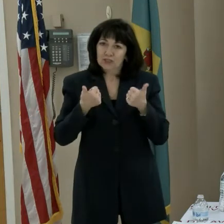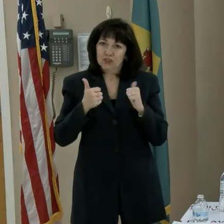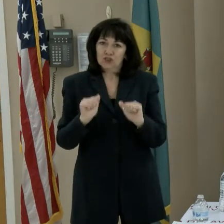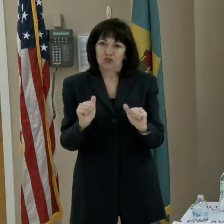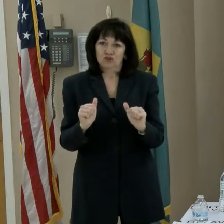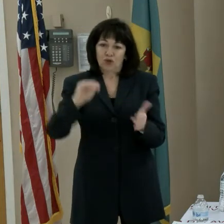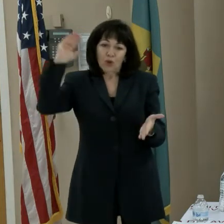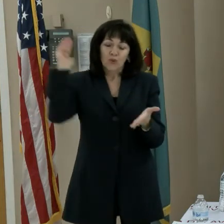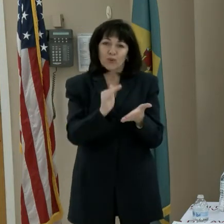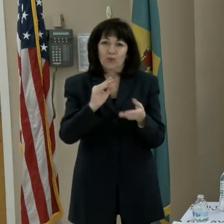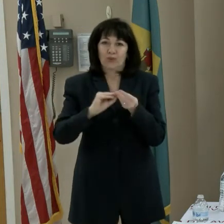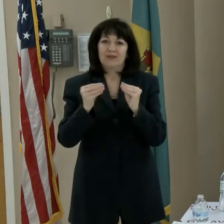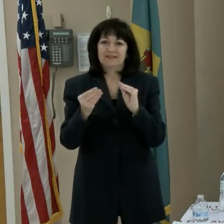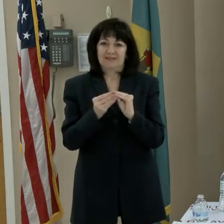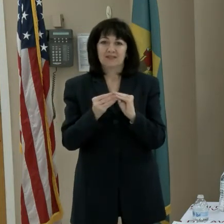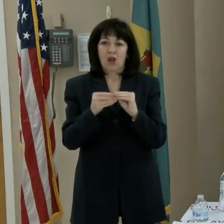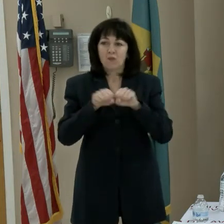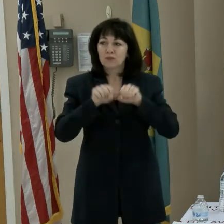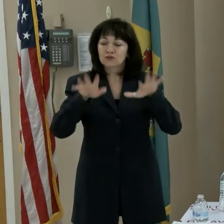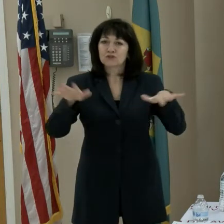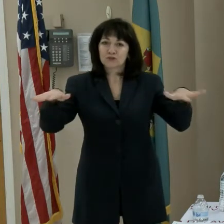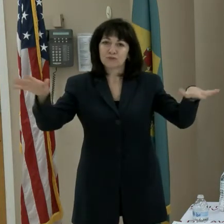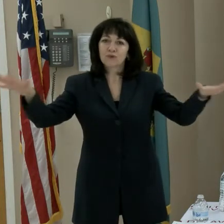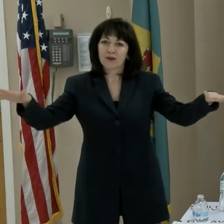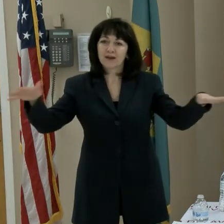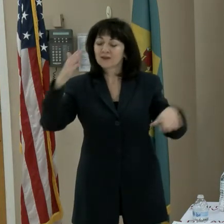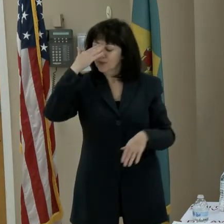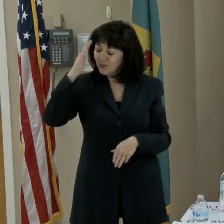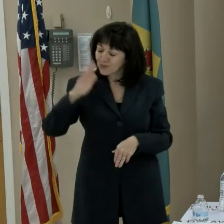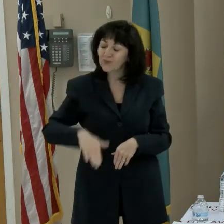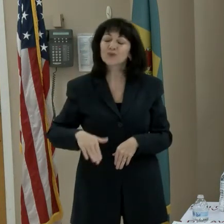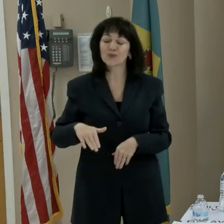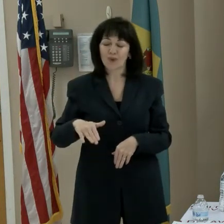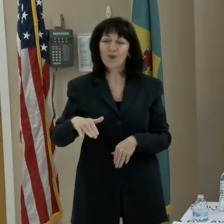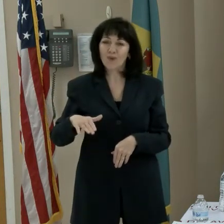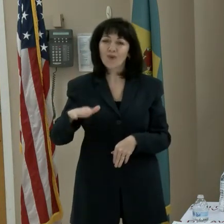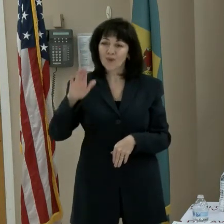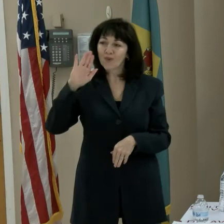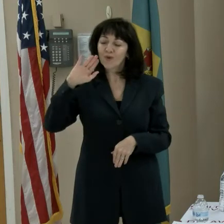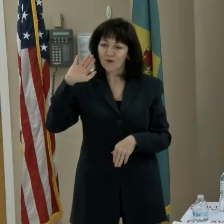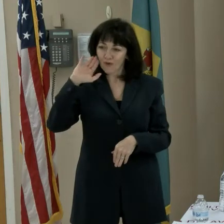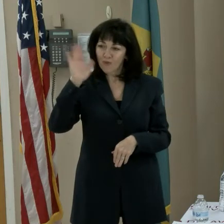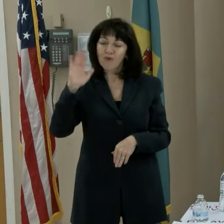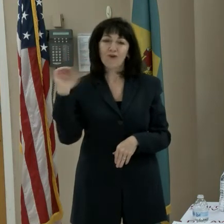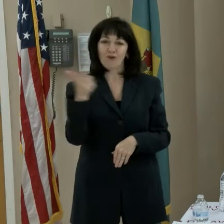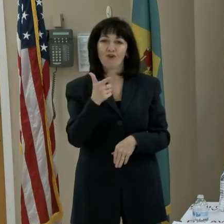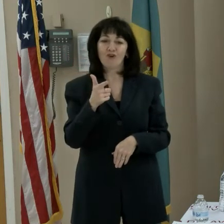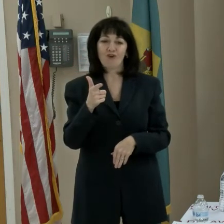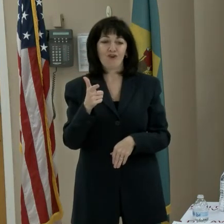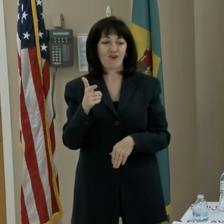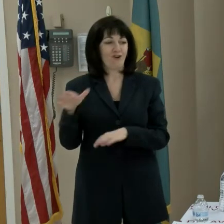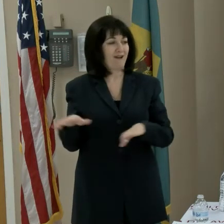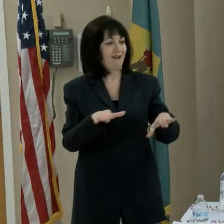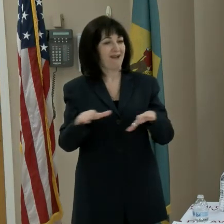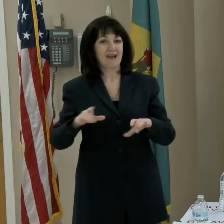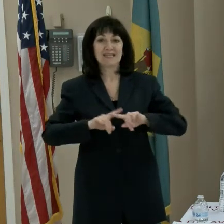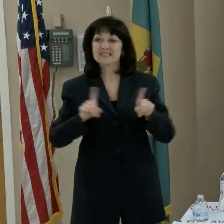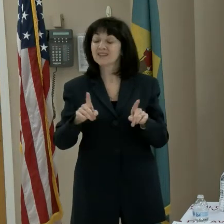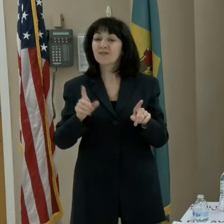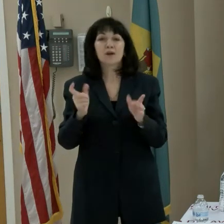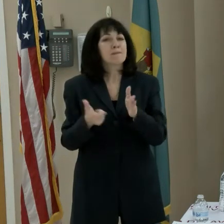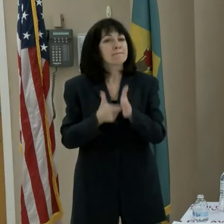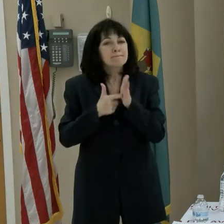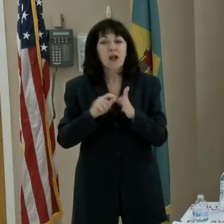And certainly the thought is we will all behave differently in our normal everyday lives. That is truly how we will help flatten the curve